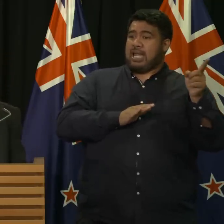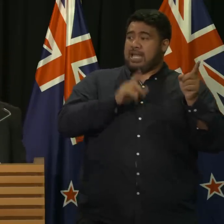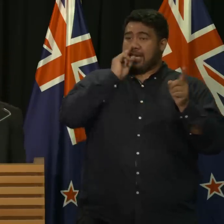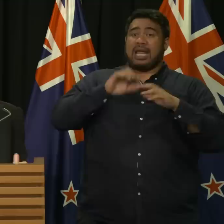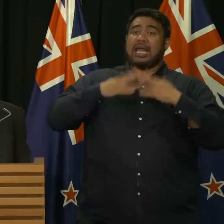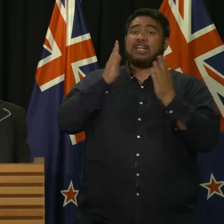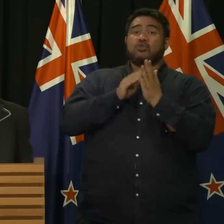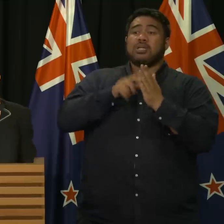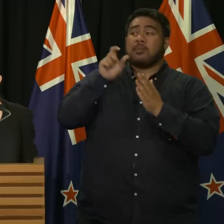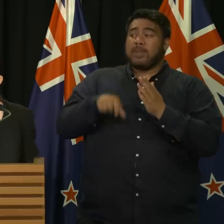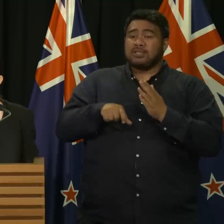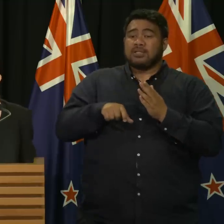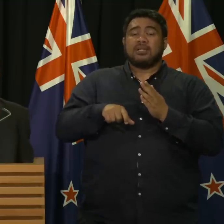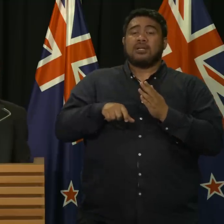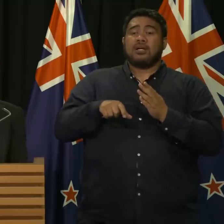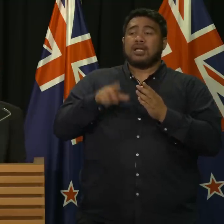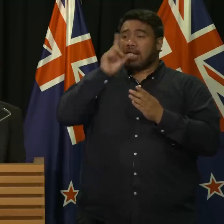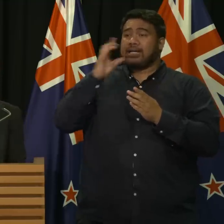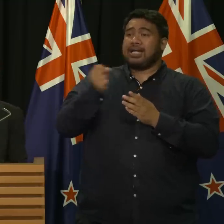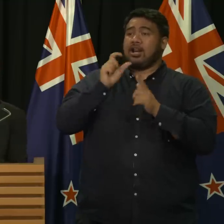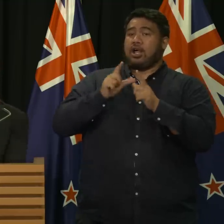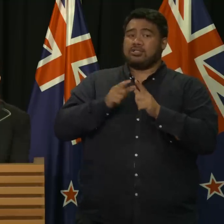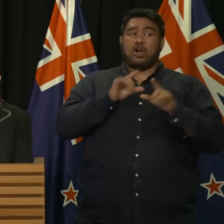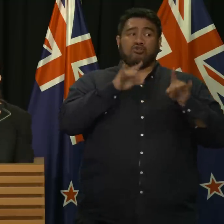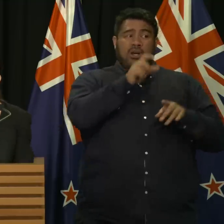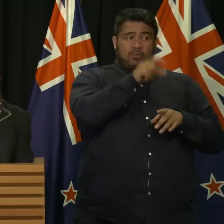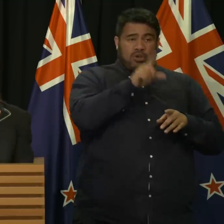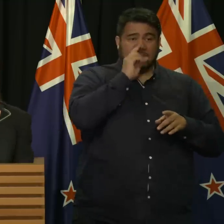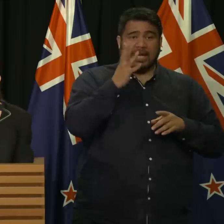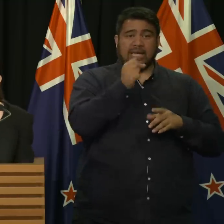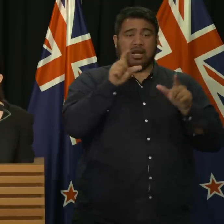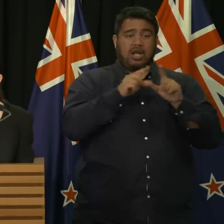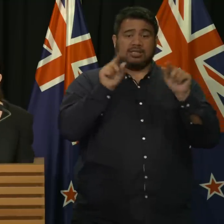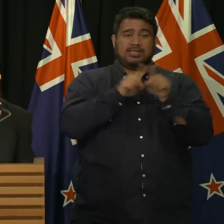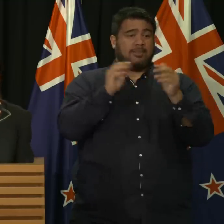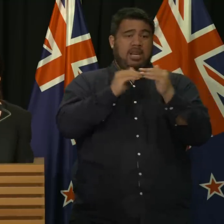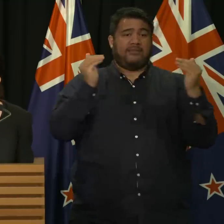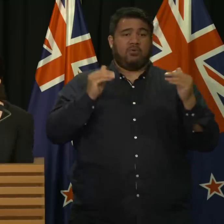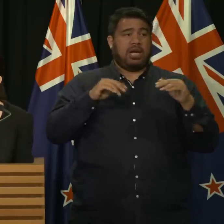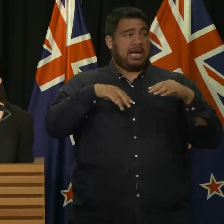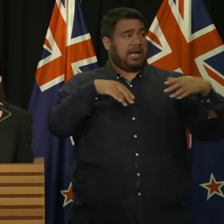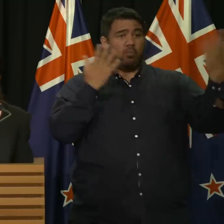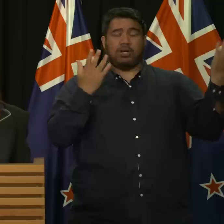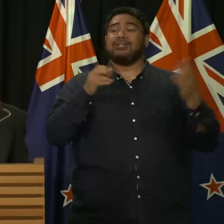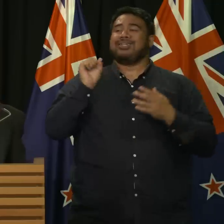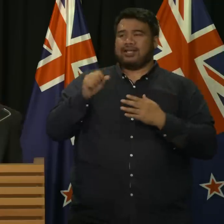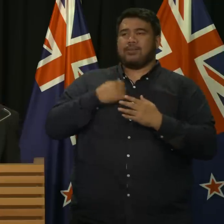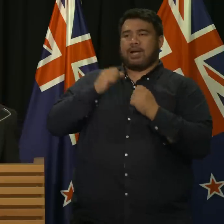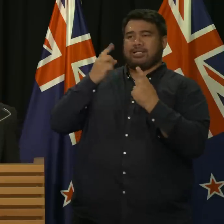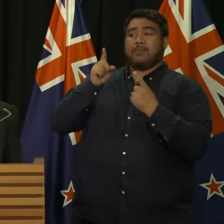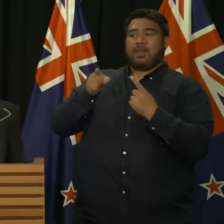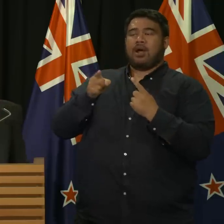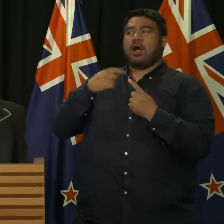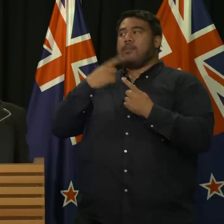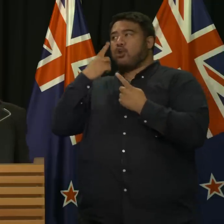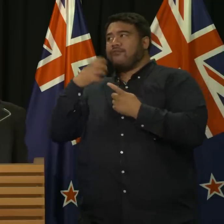Zealander could in terms of the application for that licence? That is my understanding. But of course, this is additional detail that I'm